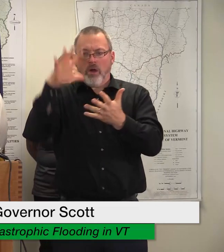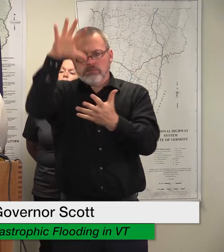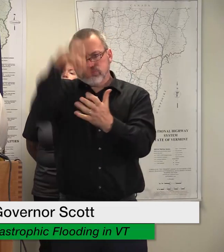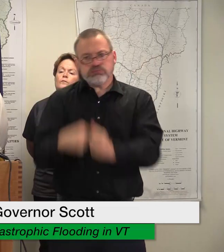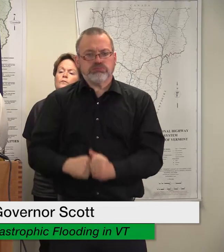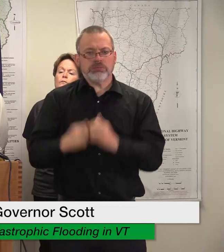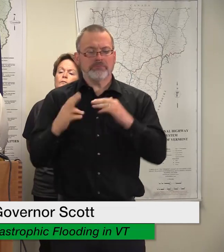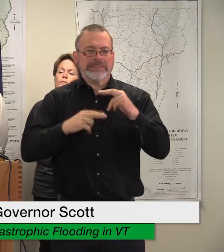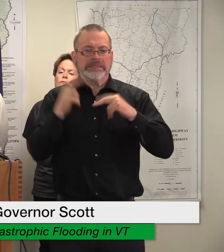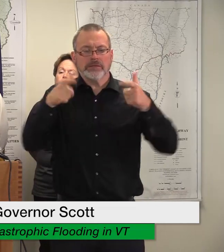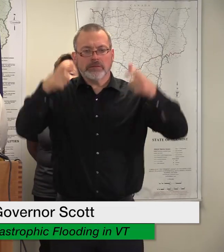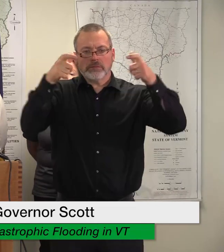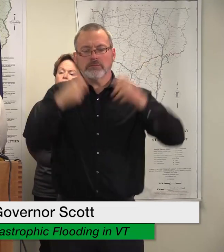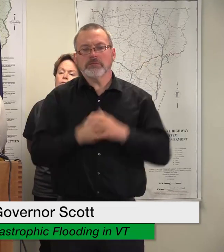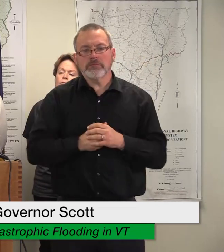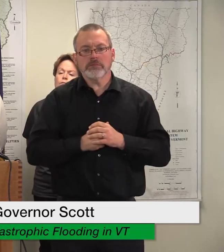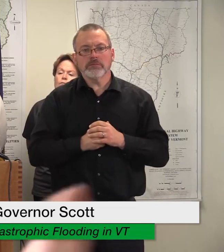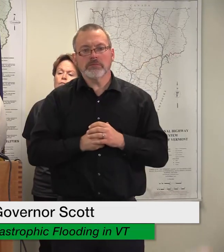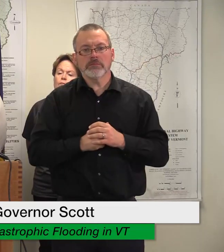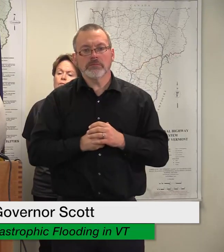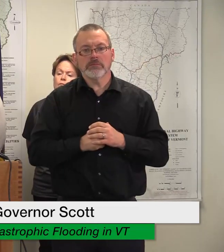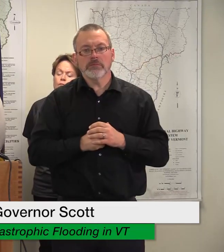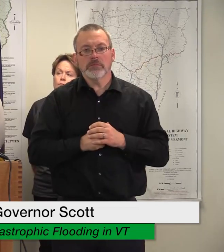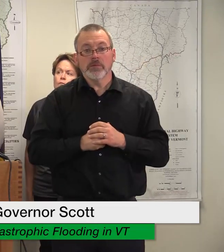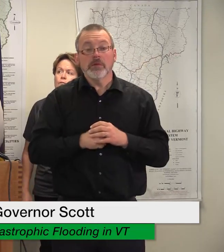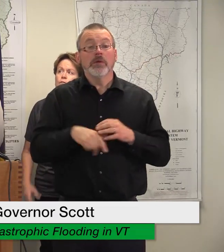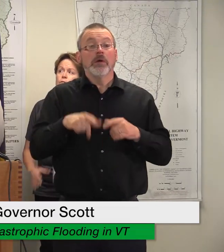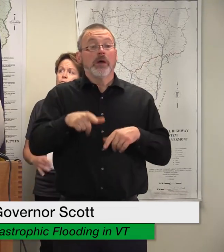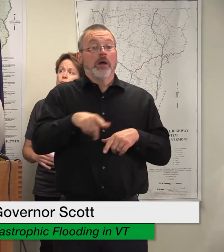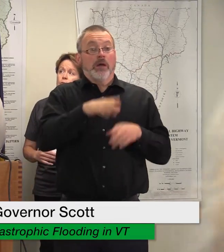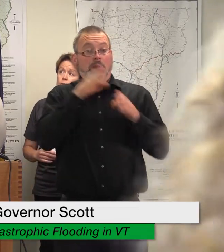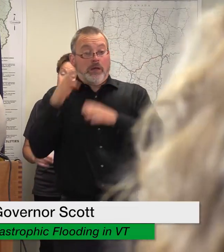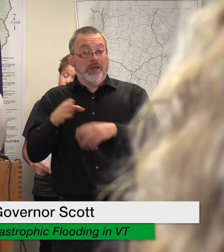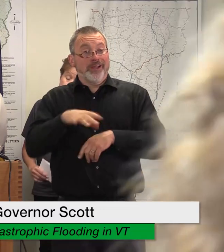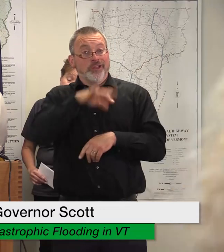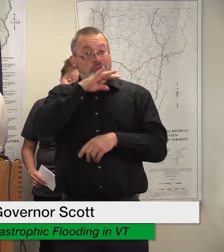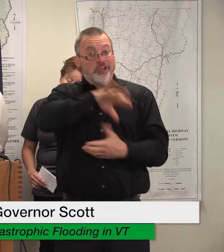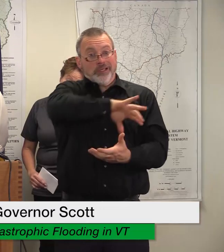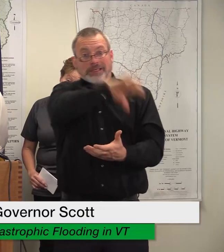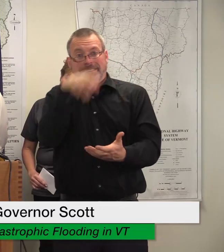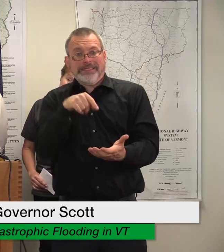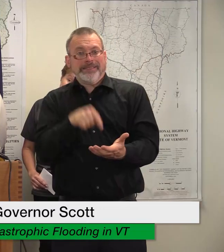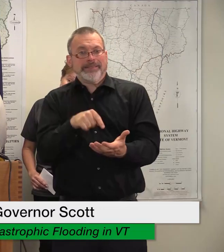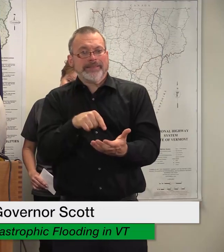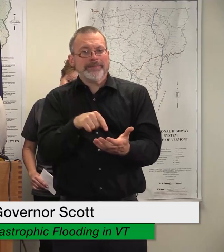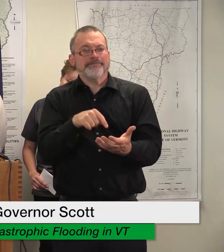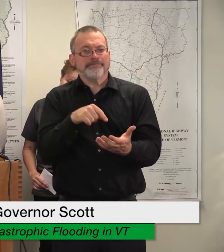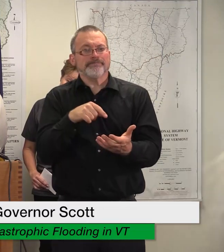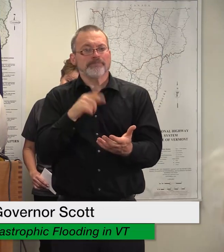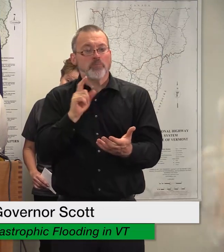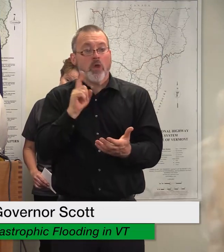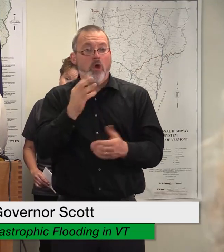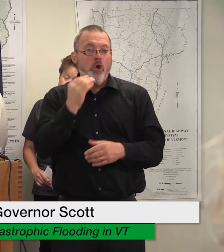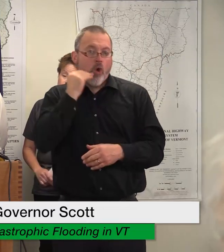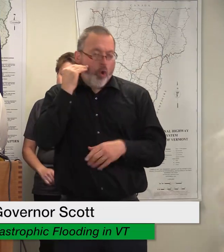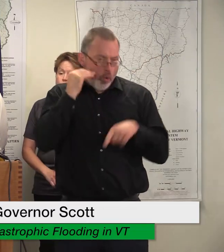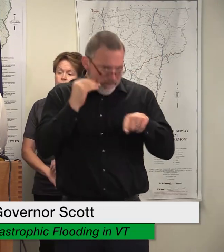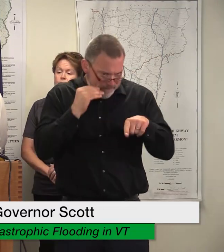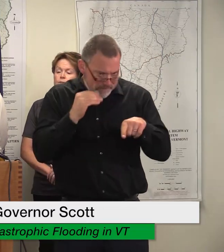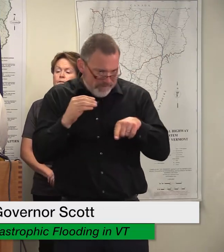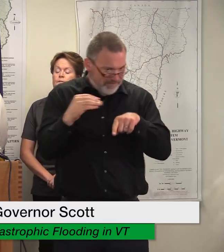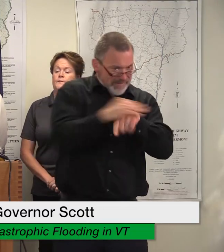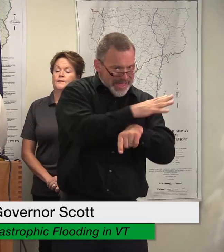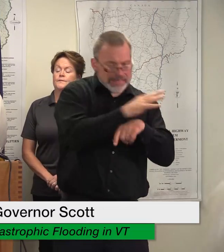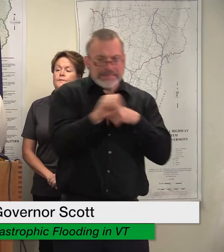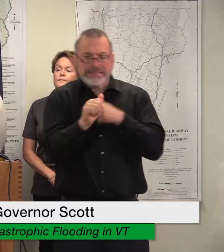flood. Speaking about debris, I would be remiss if I also didn't touch on household hazardous waste. These are products that are